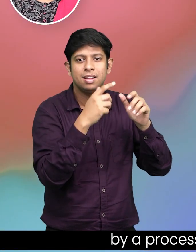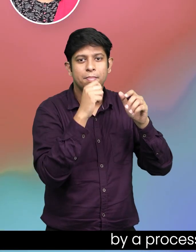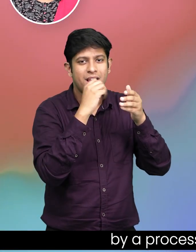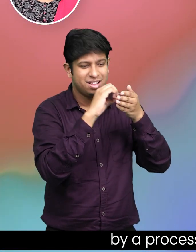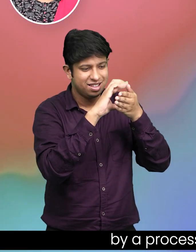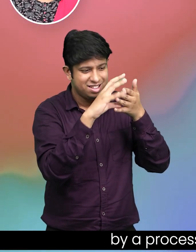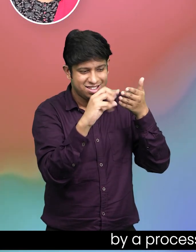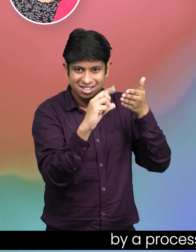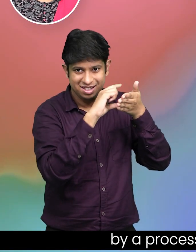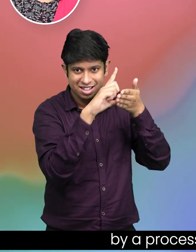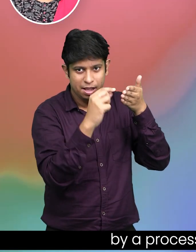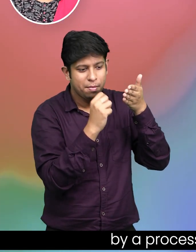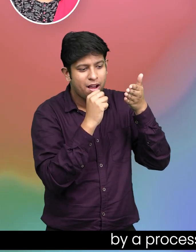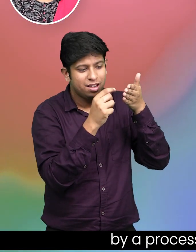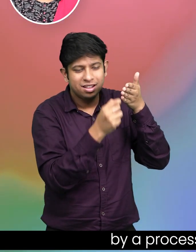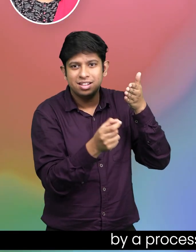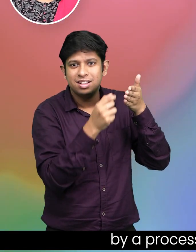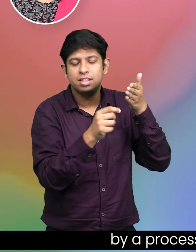guttation.